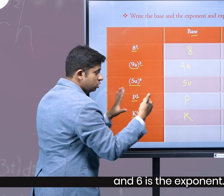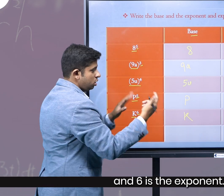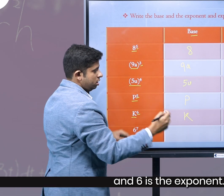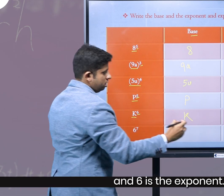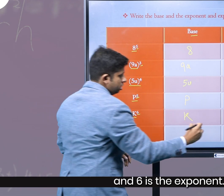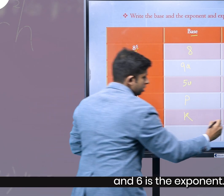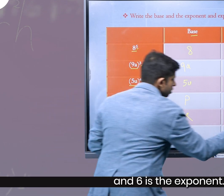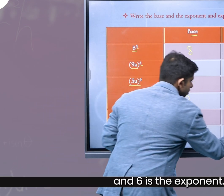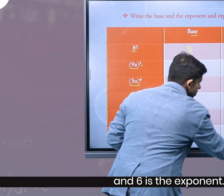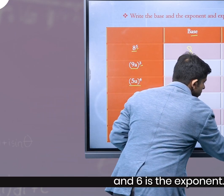and 6 is the exponent.